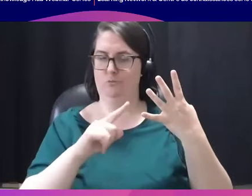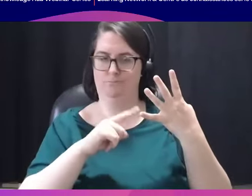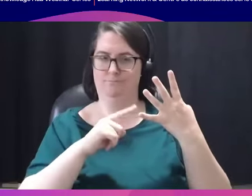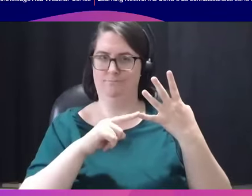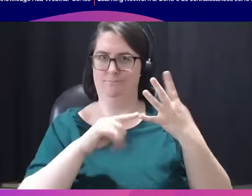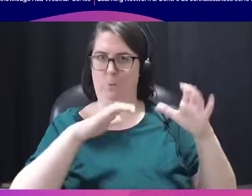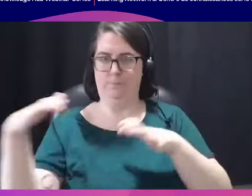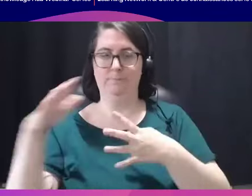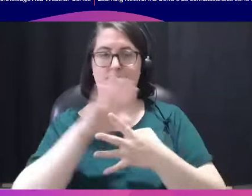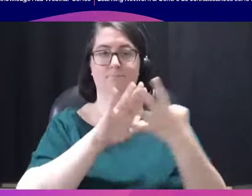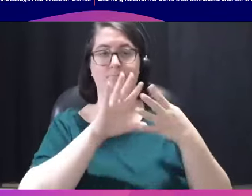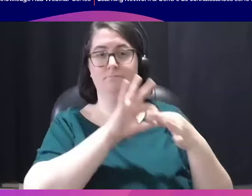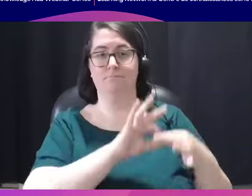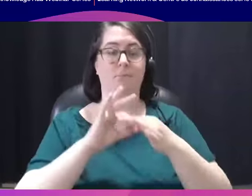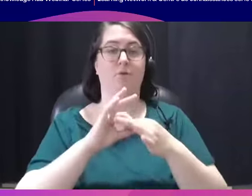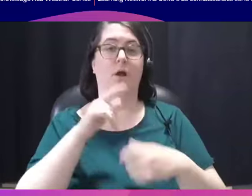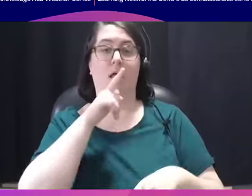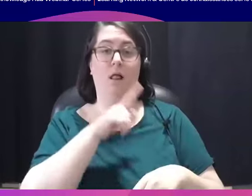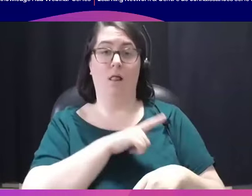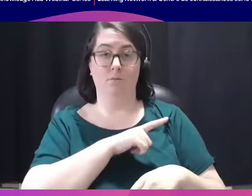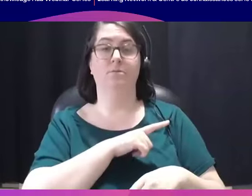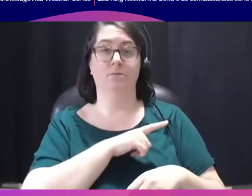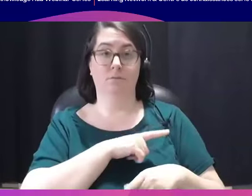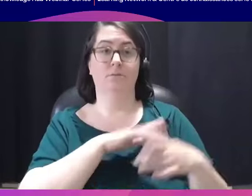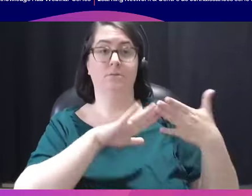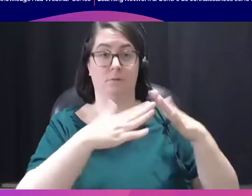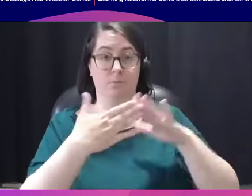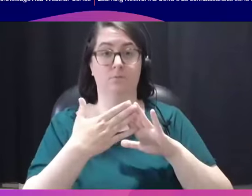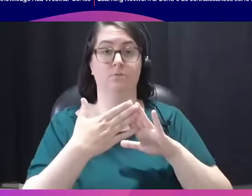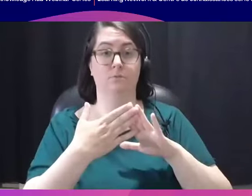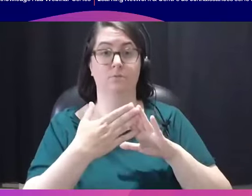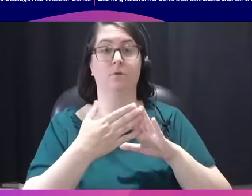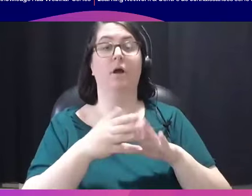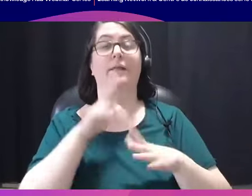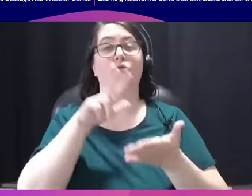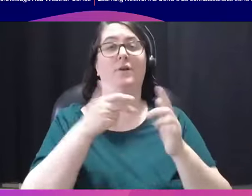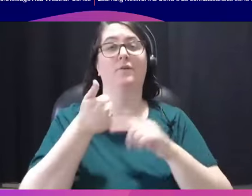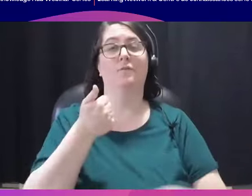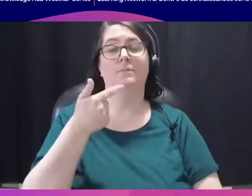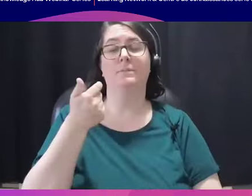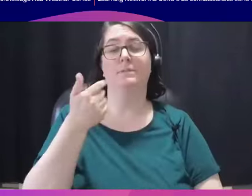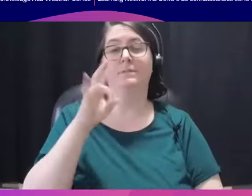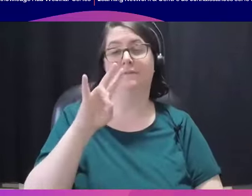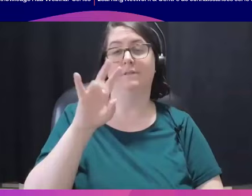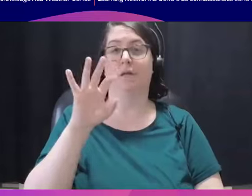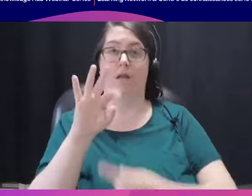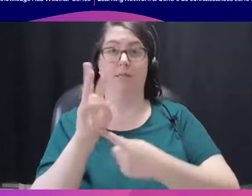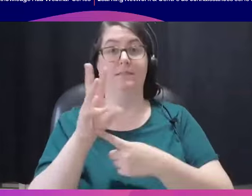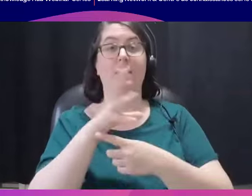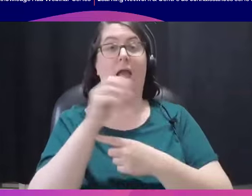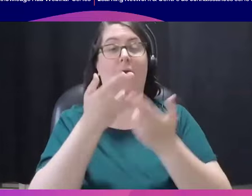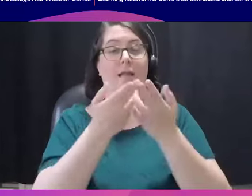are connected with the London Township and Songbird Treaties of 1796 and the Dish with One Spoon Covenant